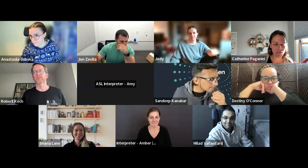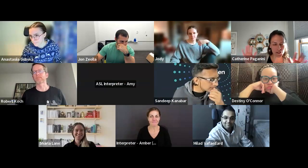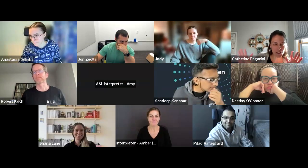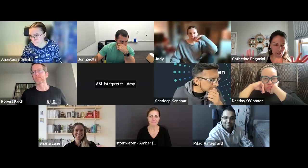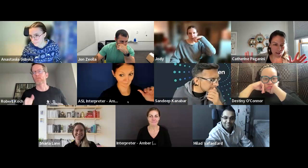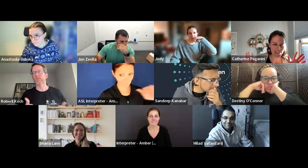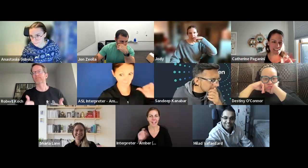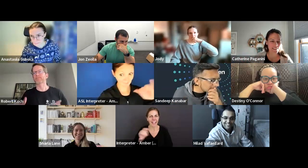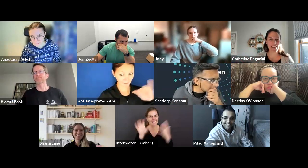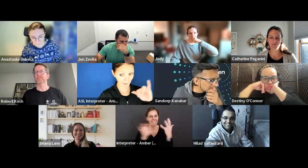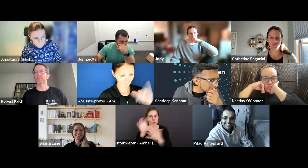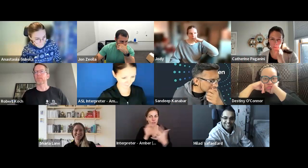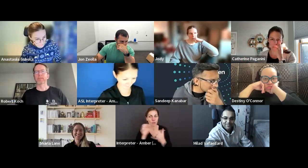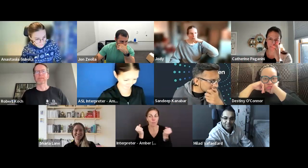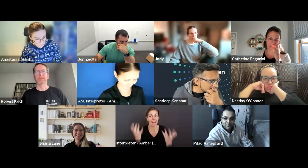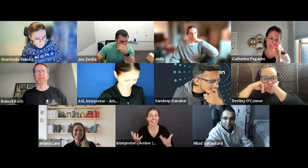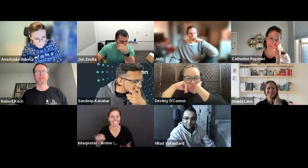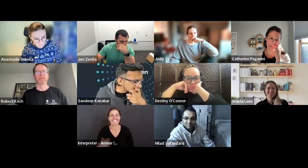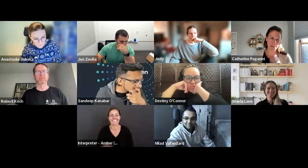that. It's confusing with so many events. Yeah.